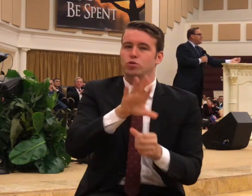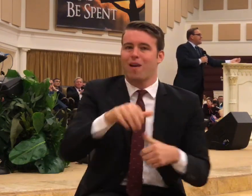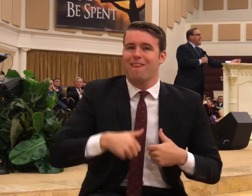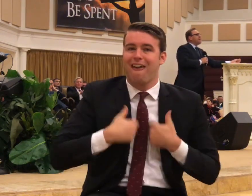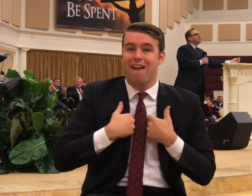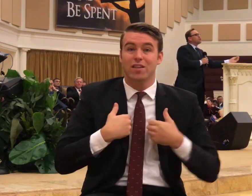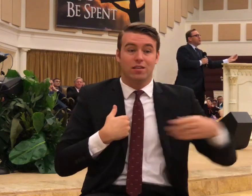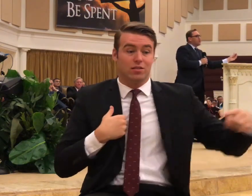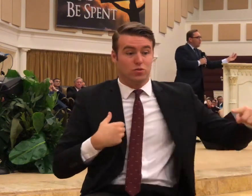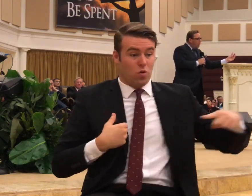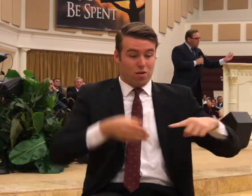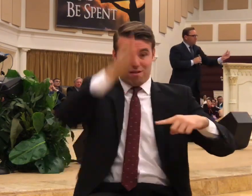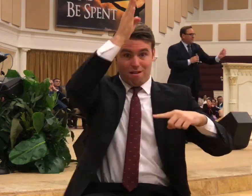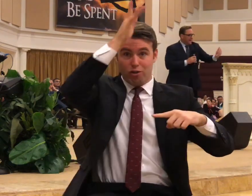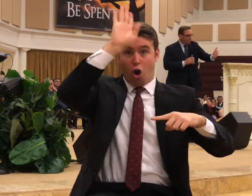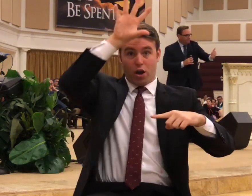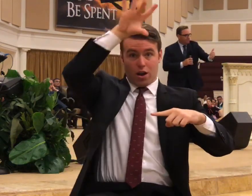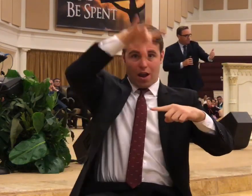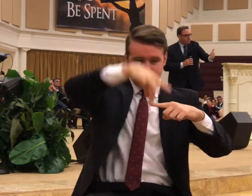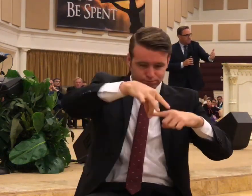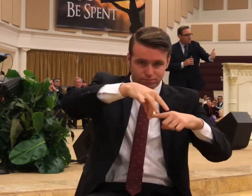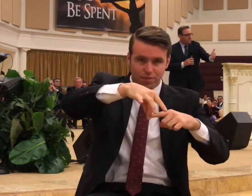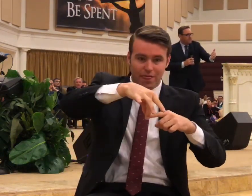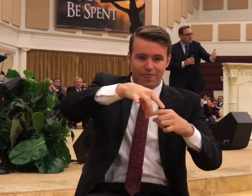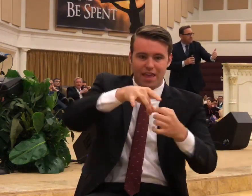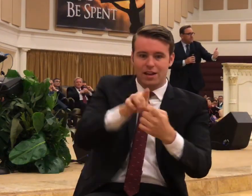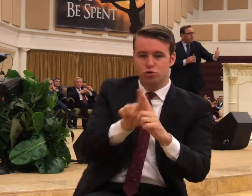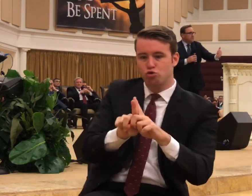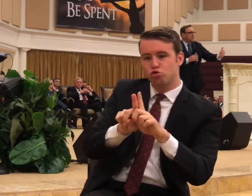life. But now you're going to walk with him